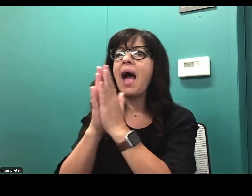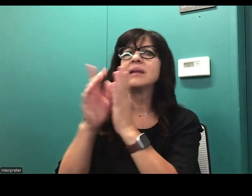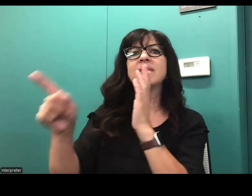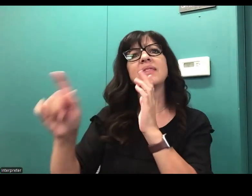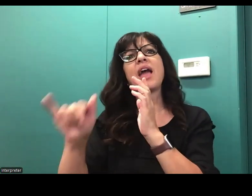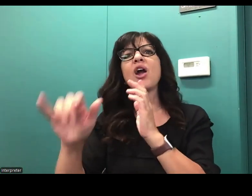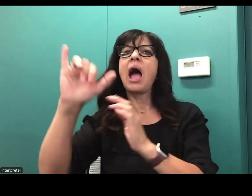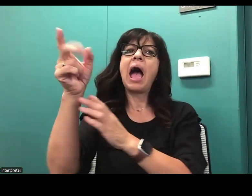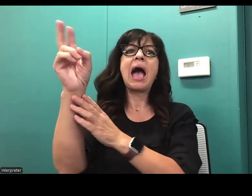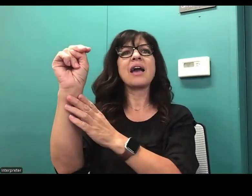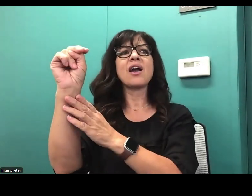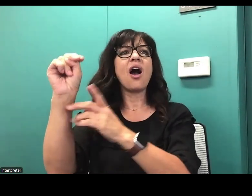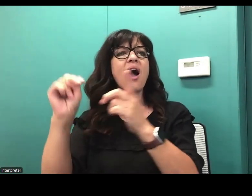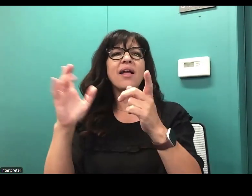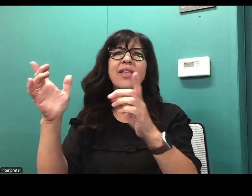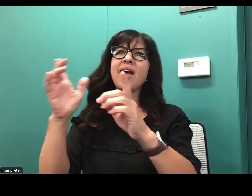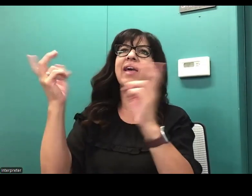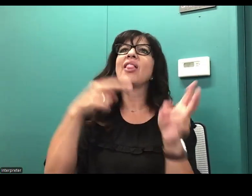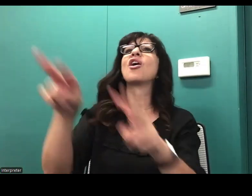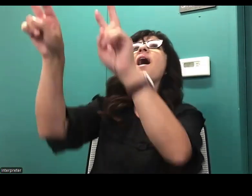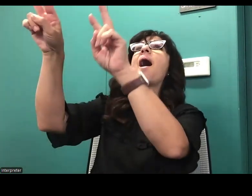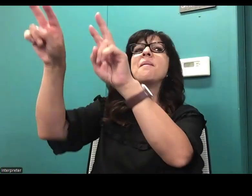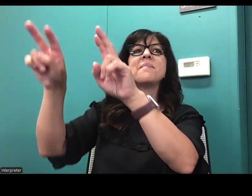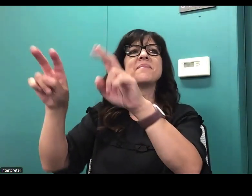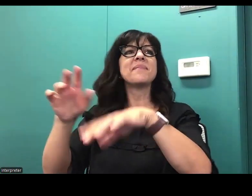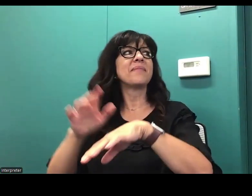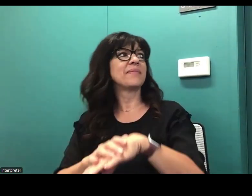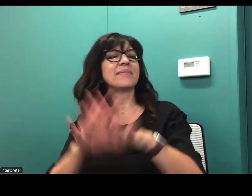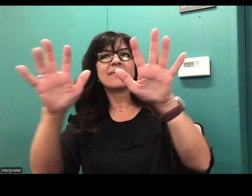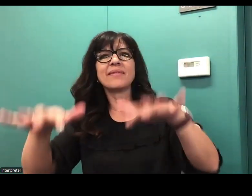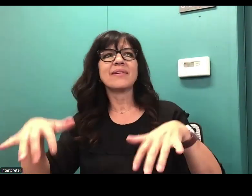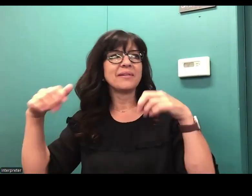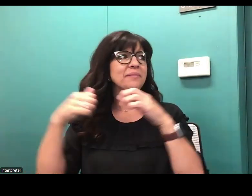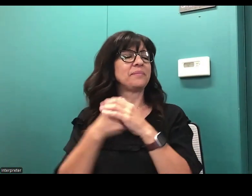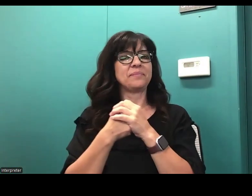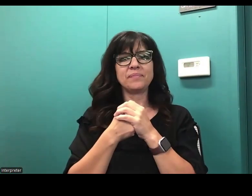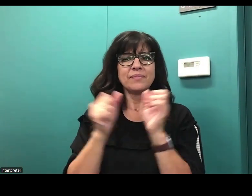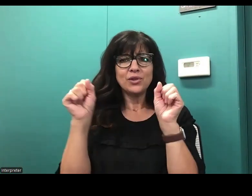icons. You can put Judy Garland on your wall.